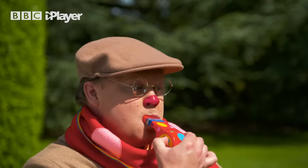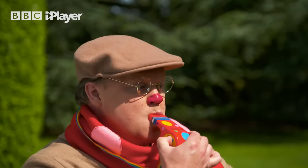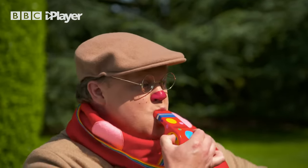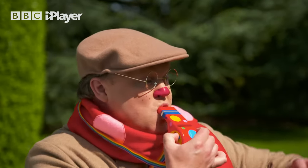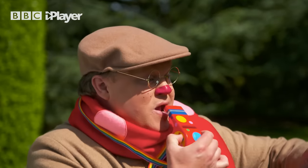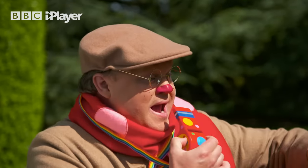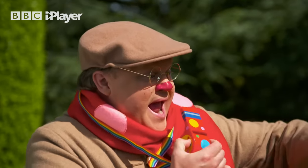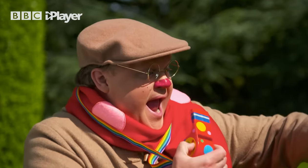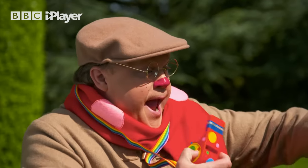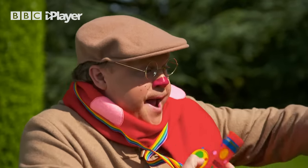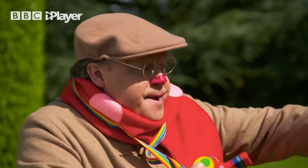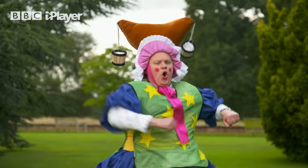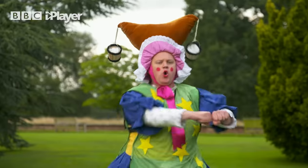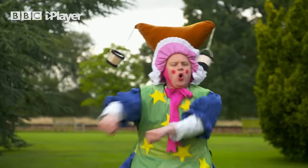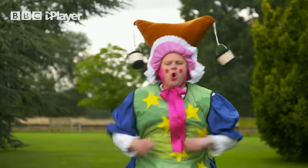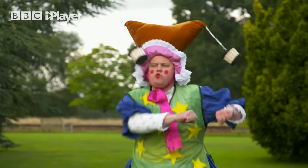Woohoo! Well done, Aunt Polly!